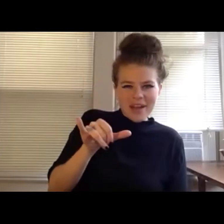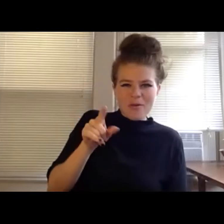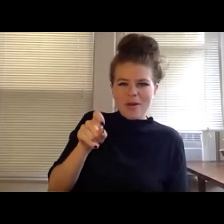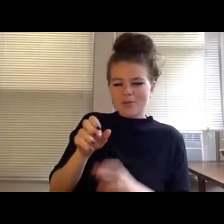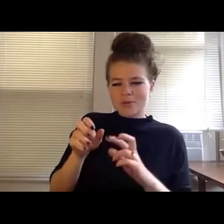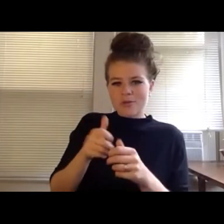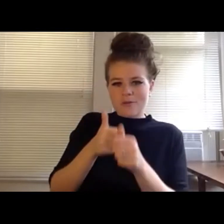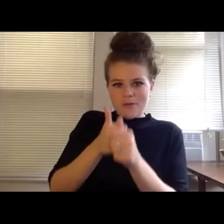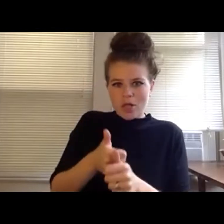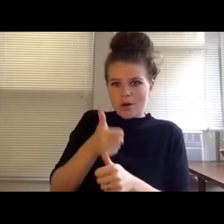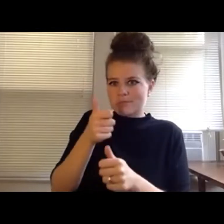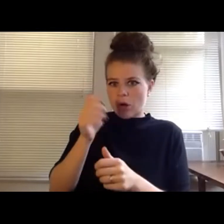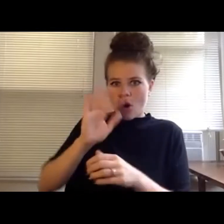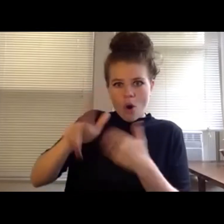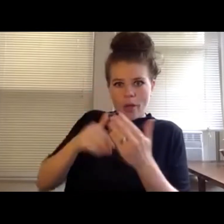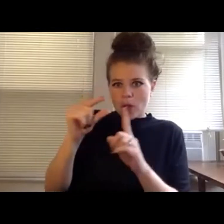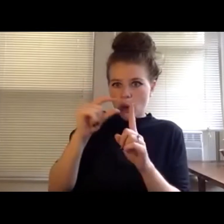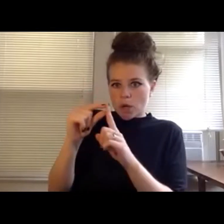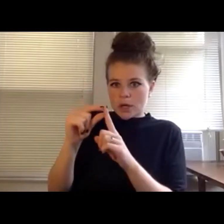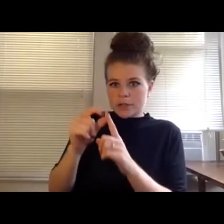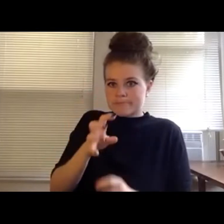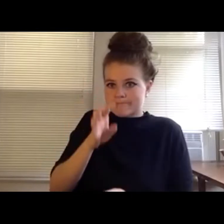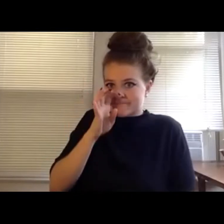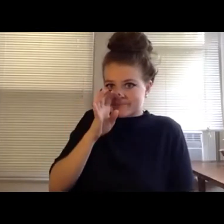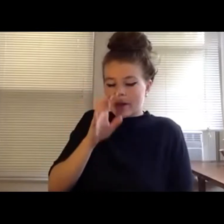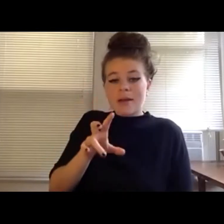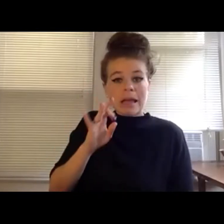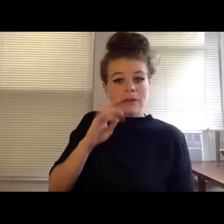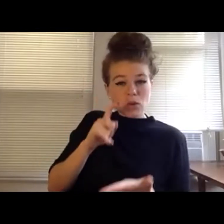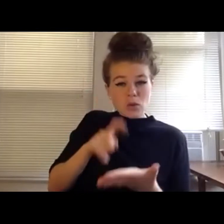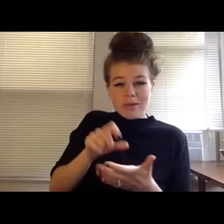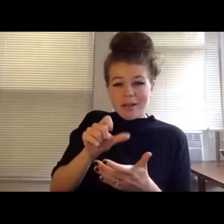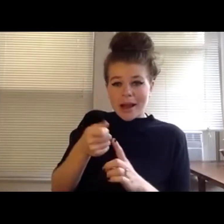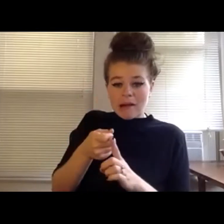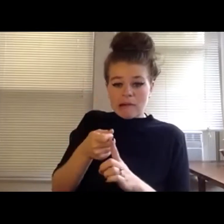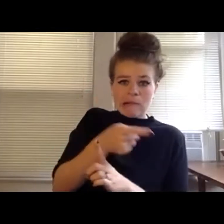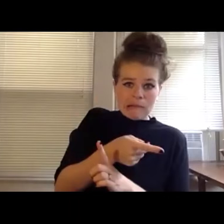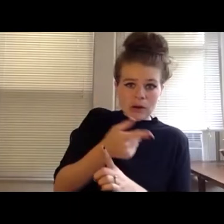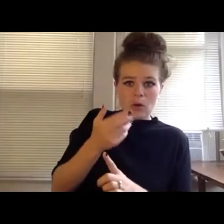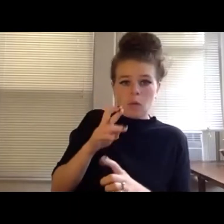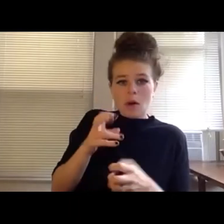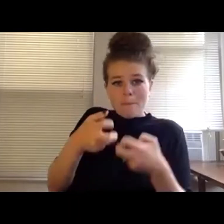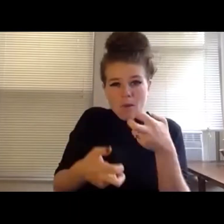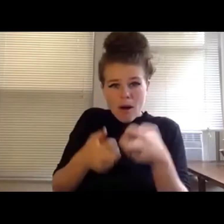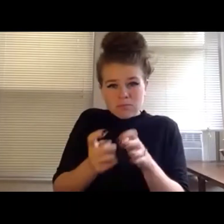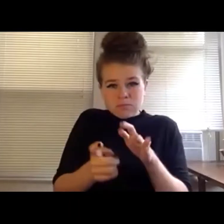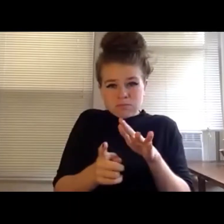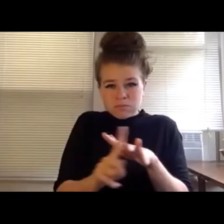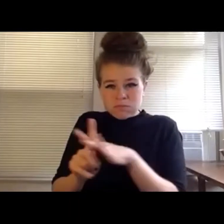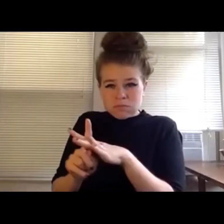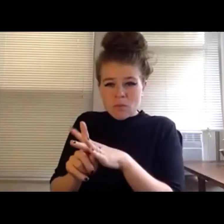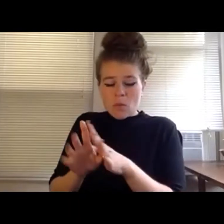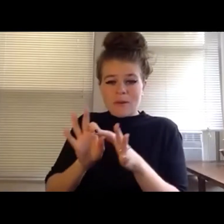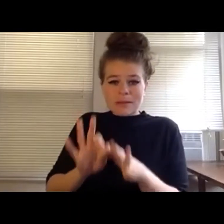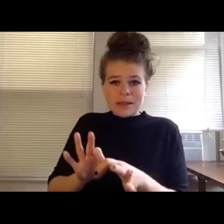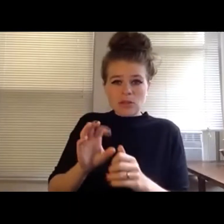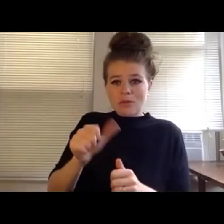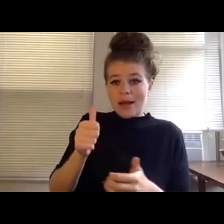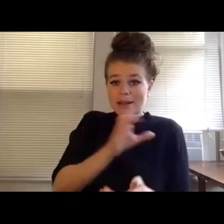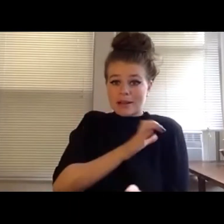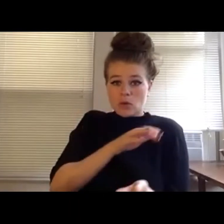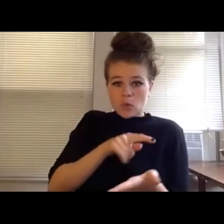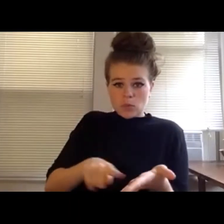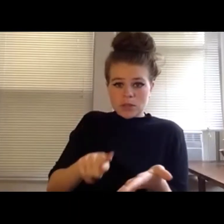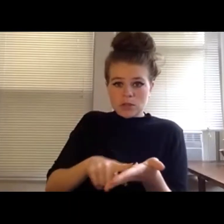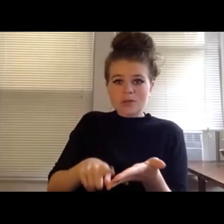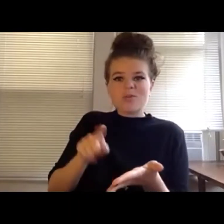word by word. If we notice any deviations or any problems to any clinical research, we have